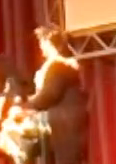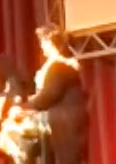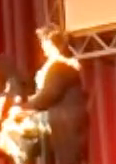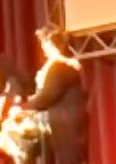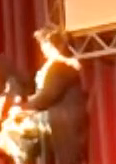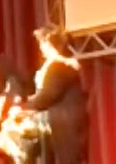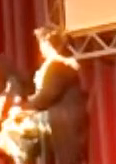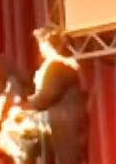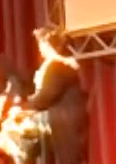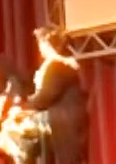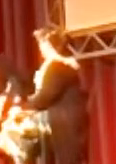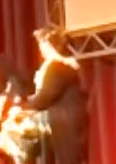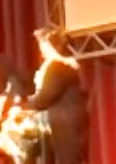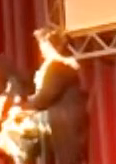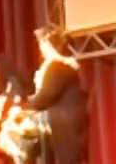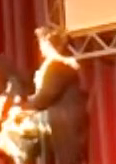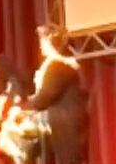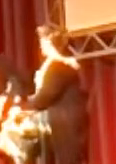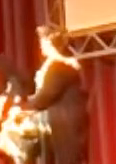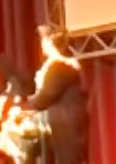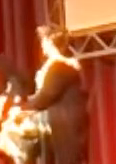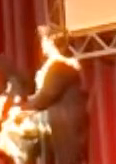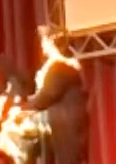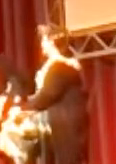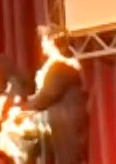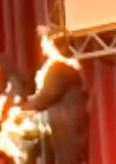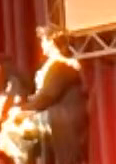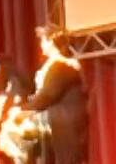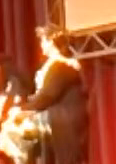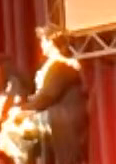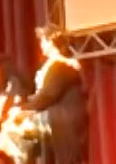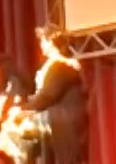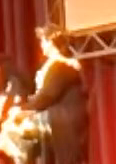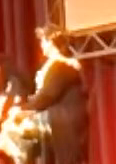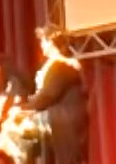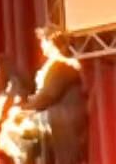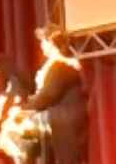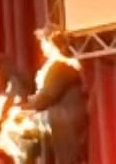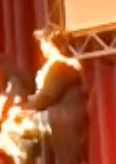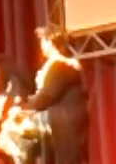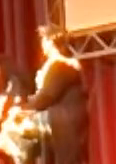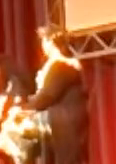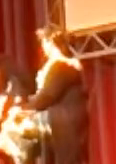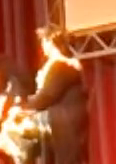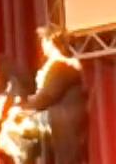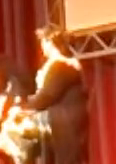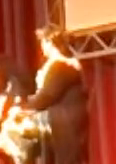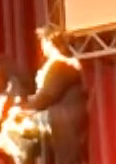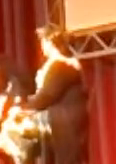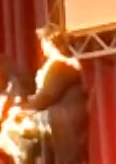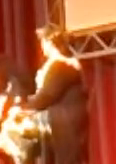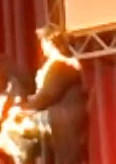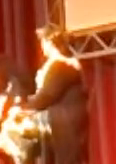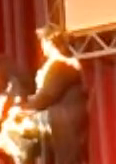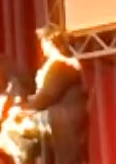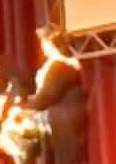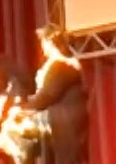When I'm able to say yes to that, it's just such a gift and an